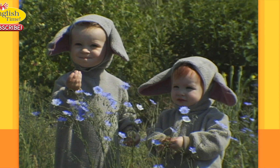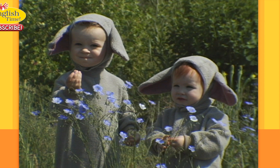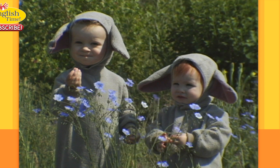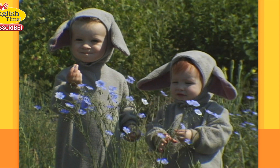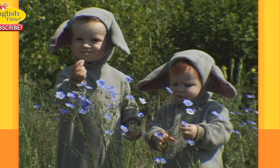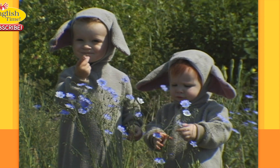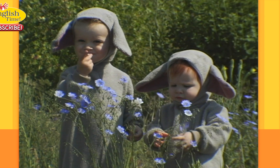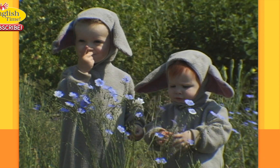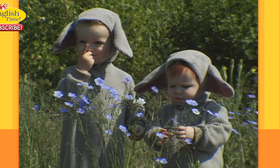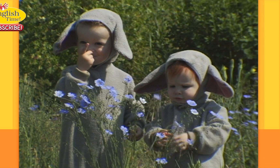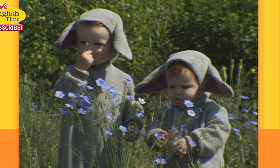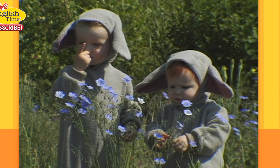Sheep.